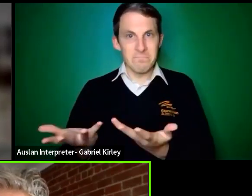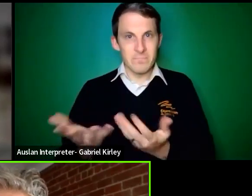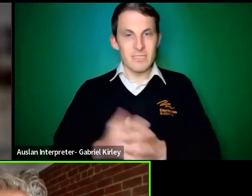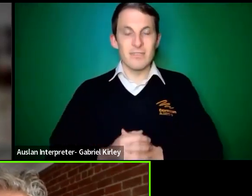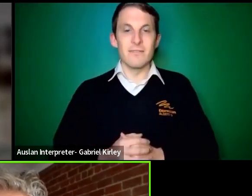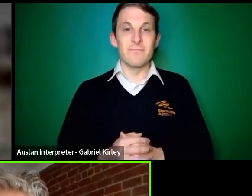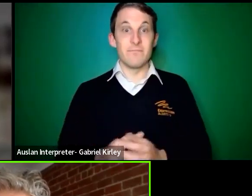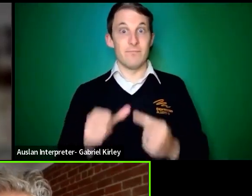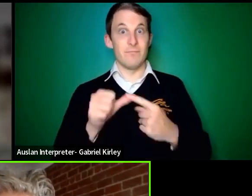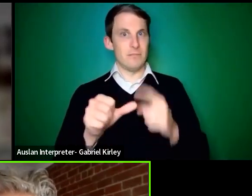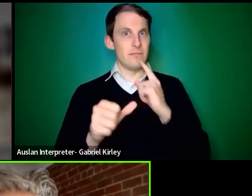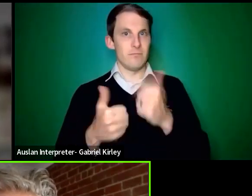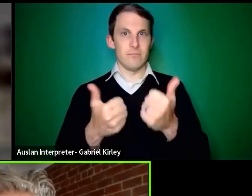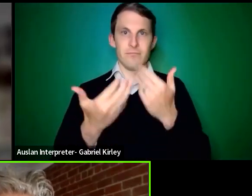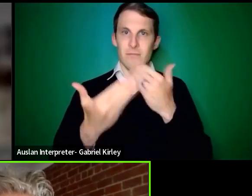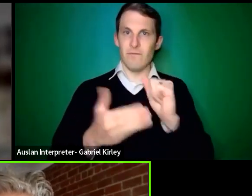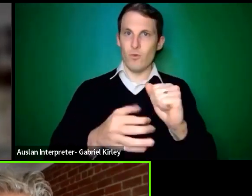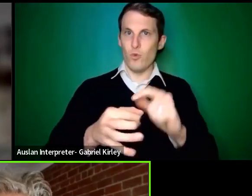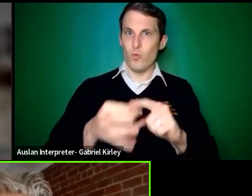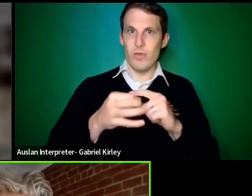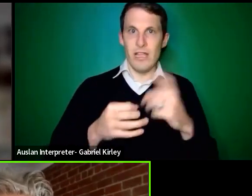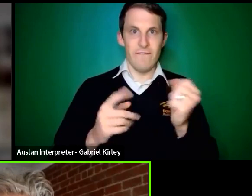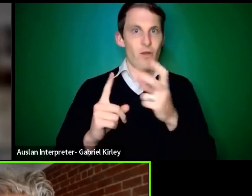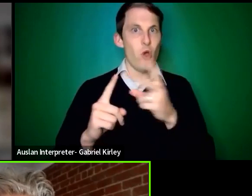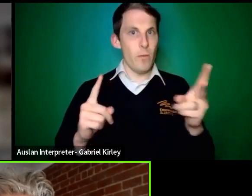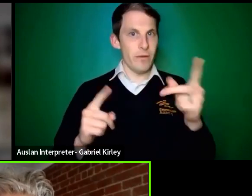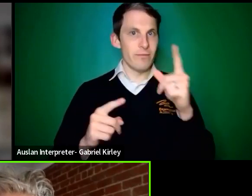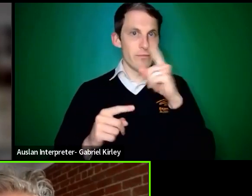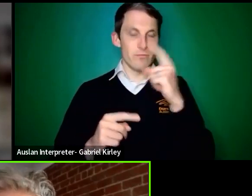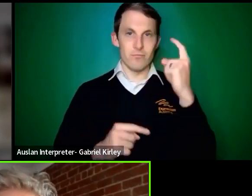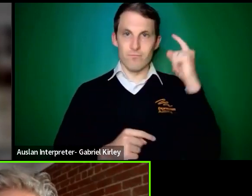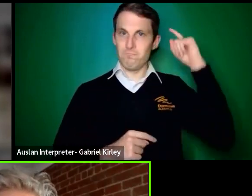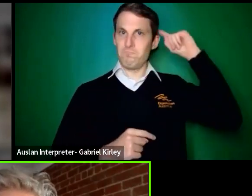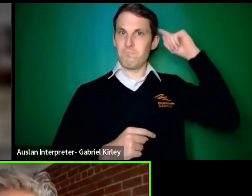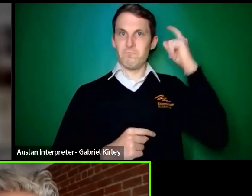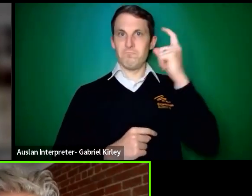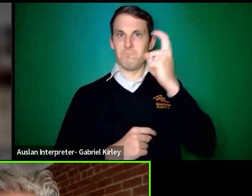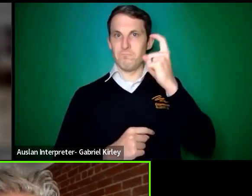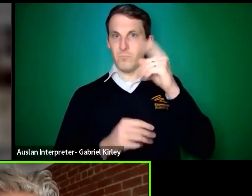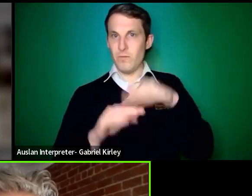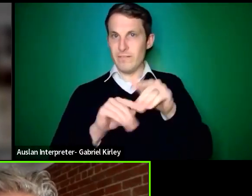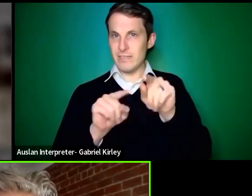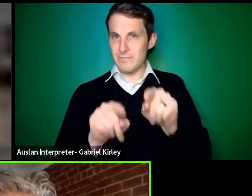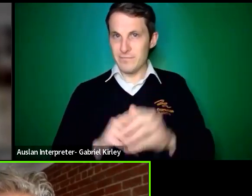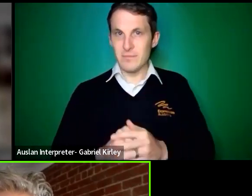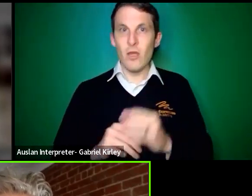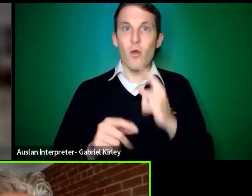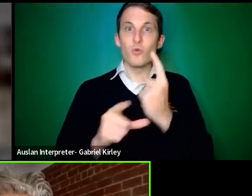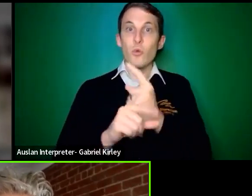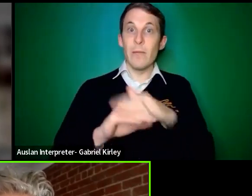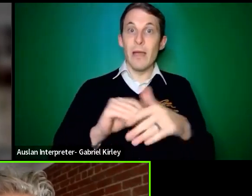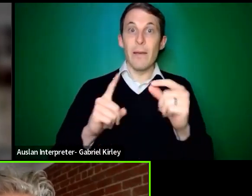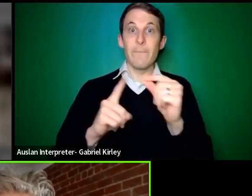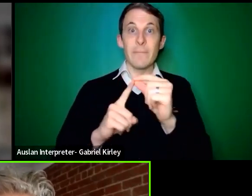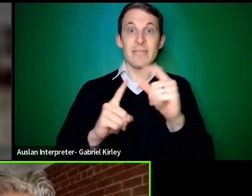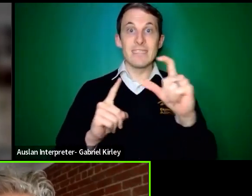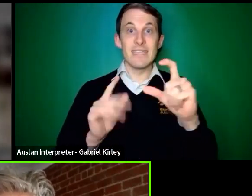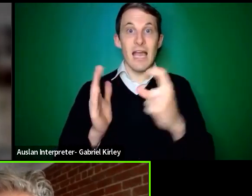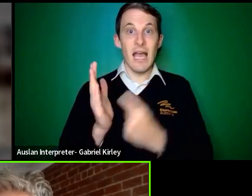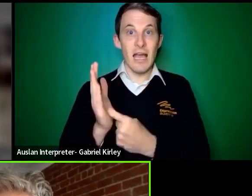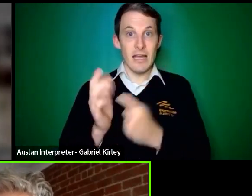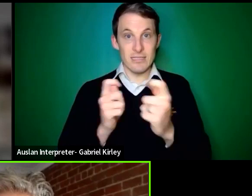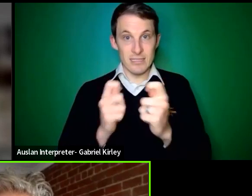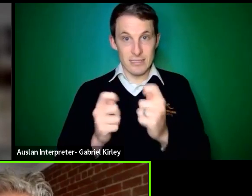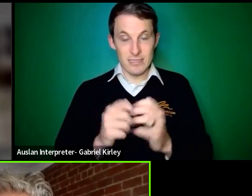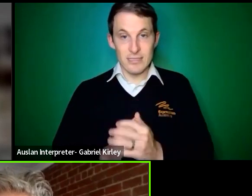is a very common question that we all have. So let's just start with the PCR test, what it's testing for.